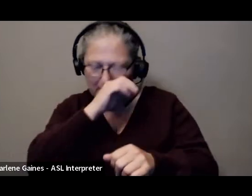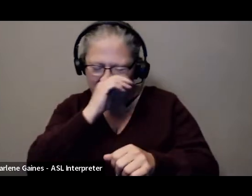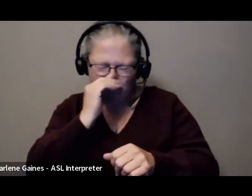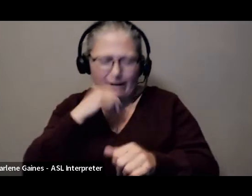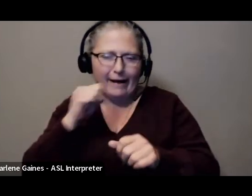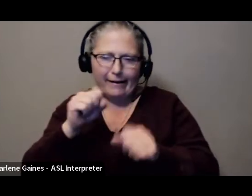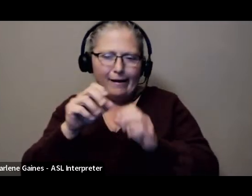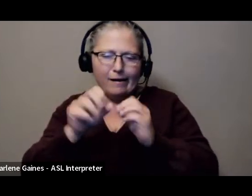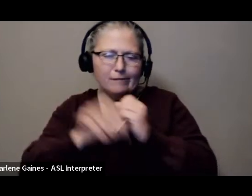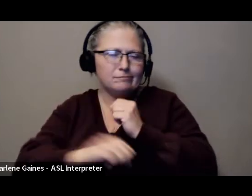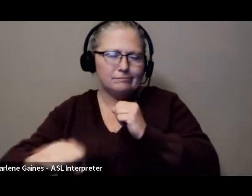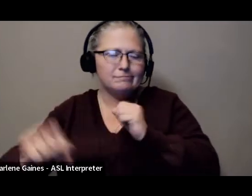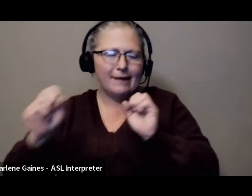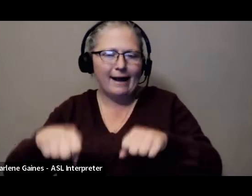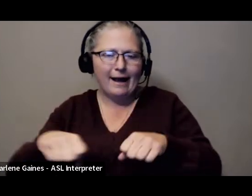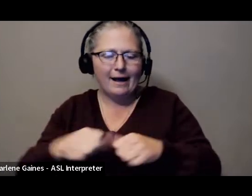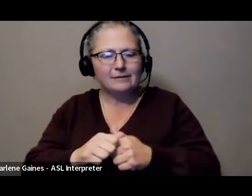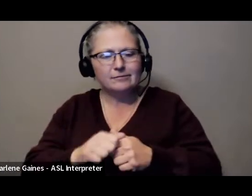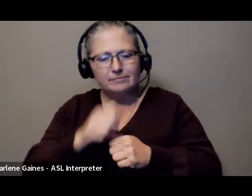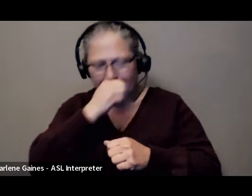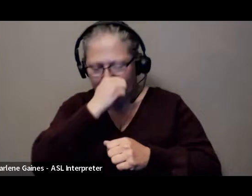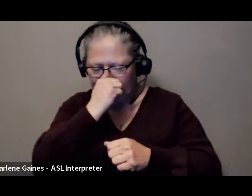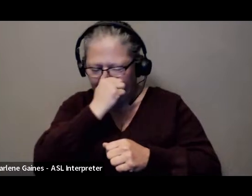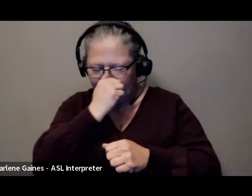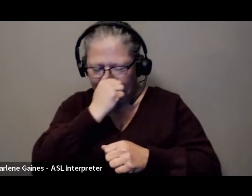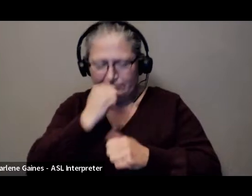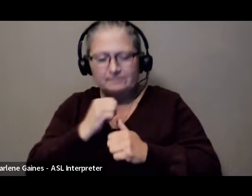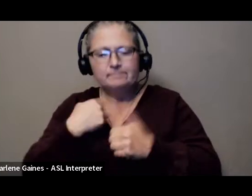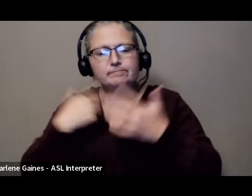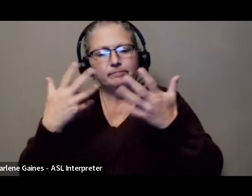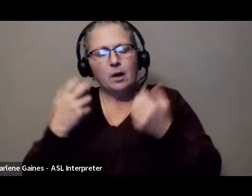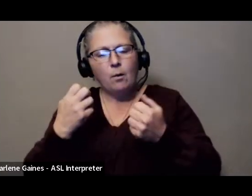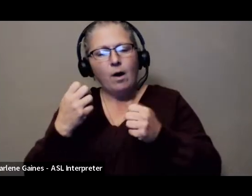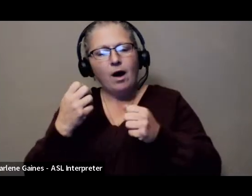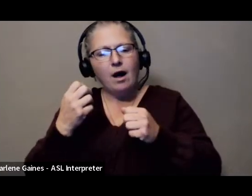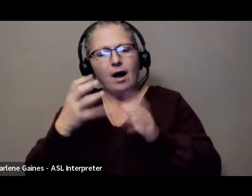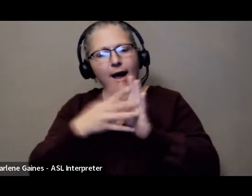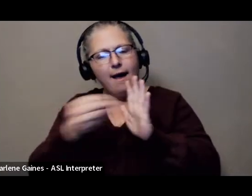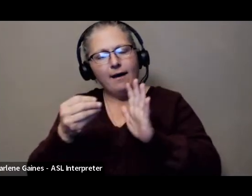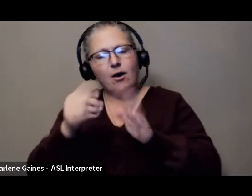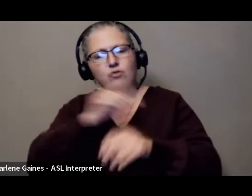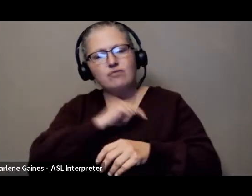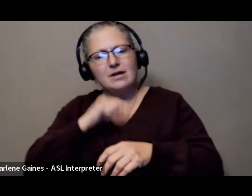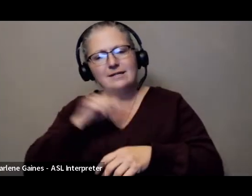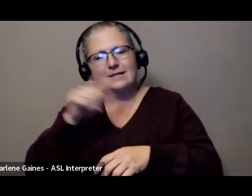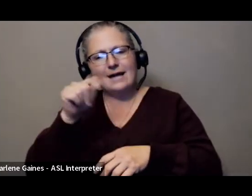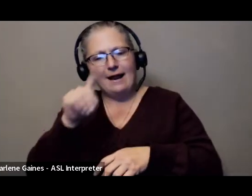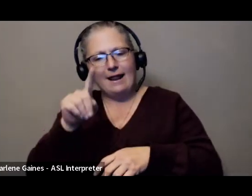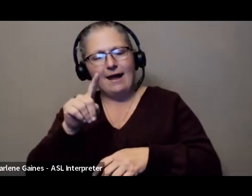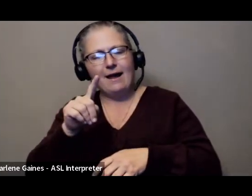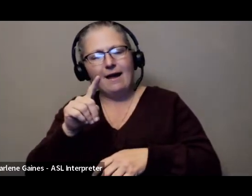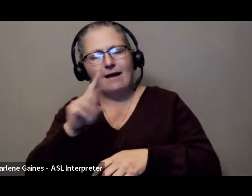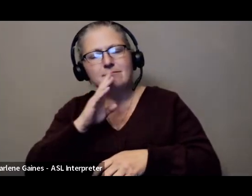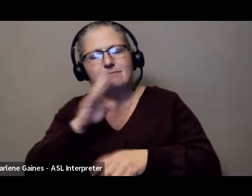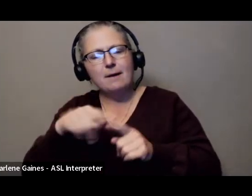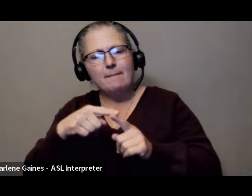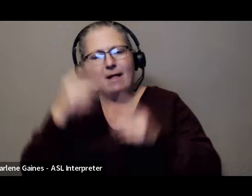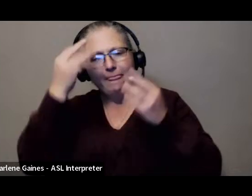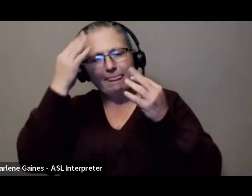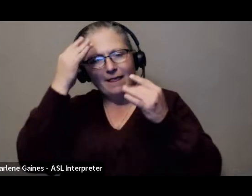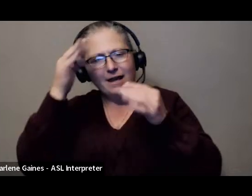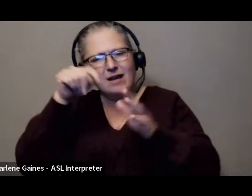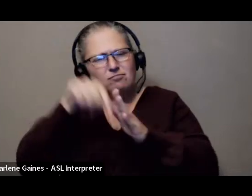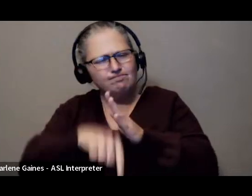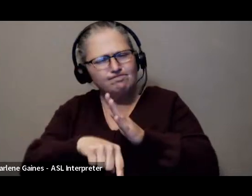can go on, but I really want to echo what Trustee Land was saying about thinking